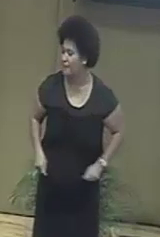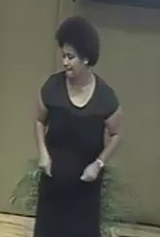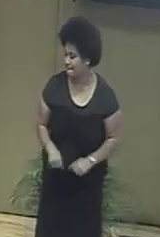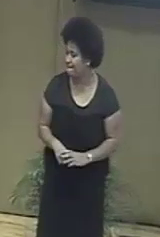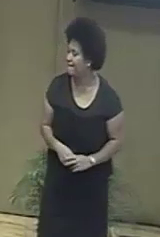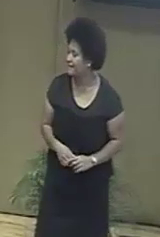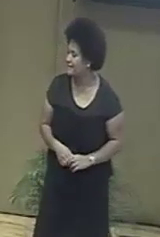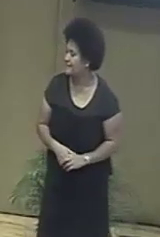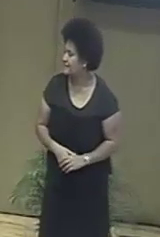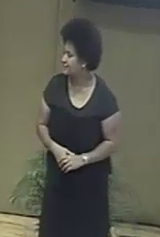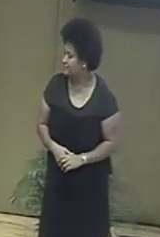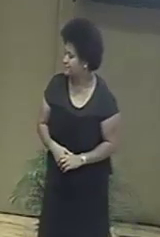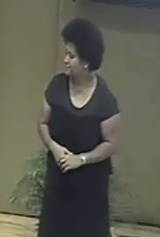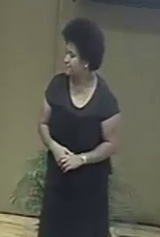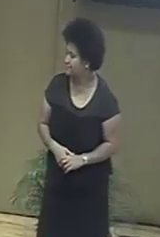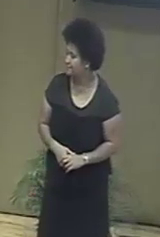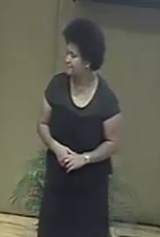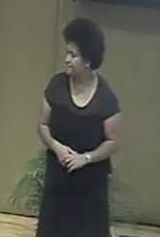didn't survive either.